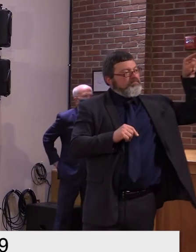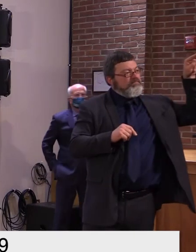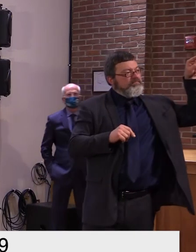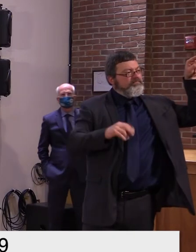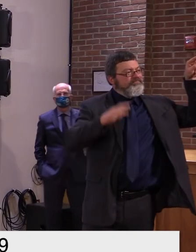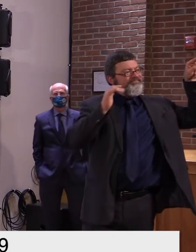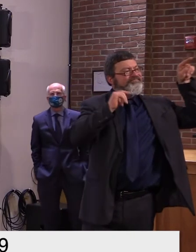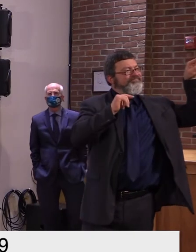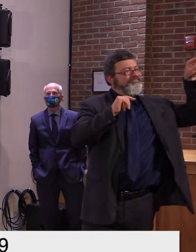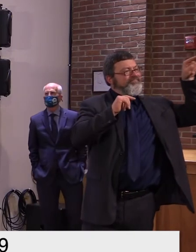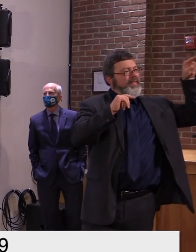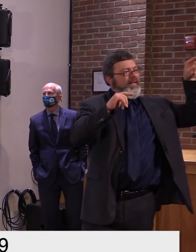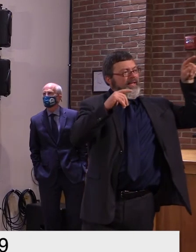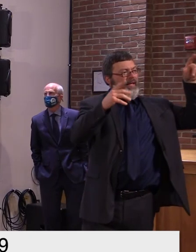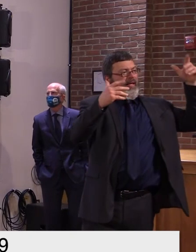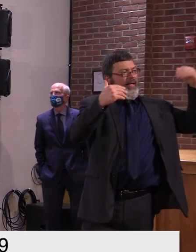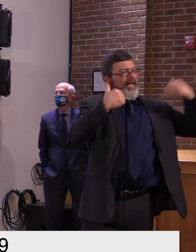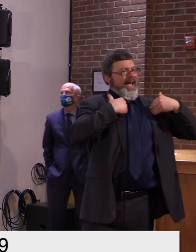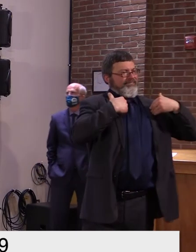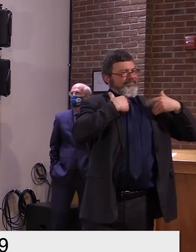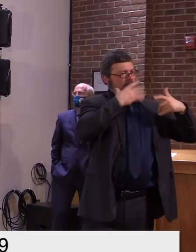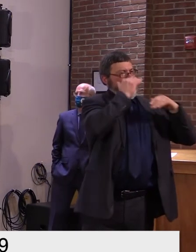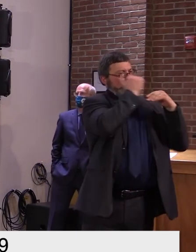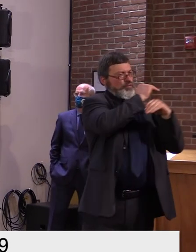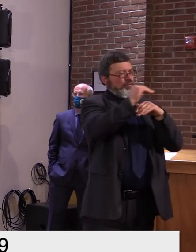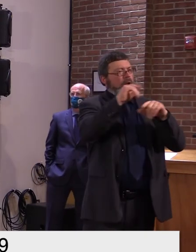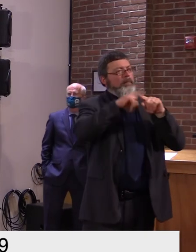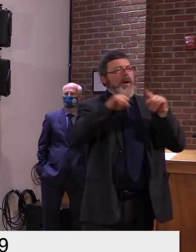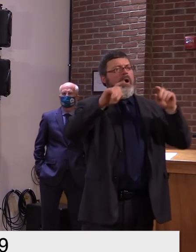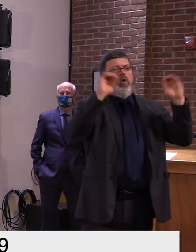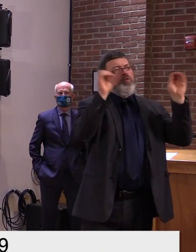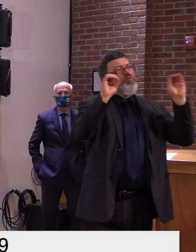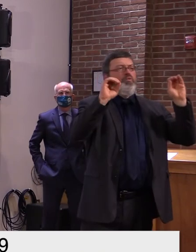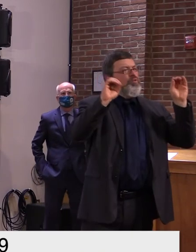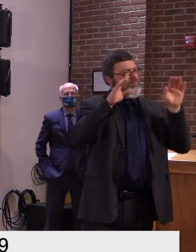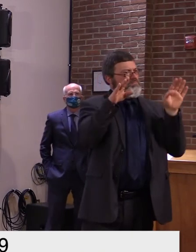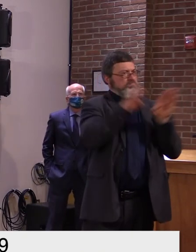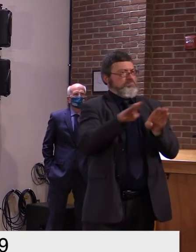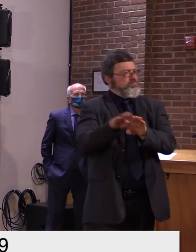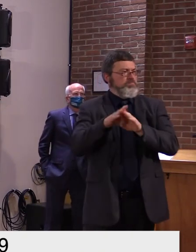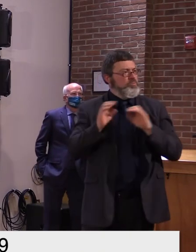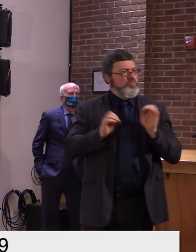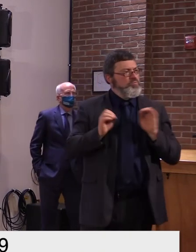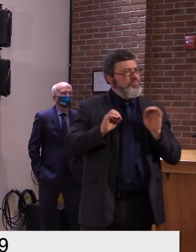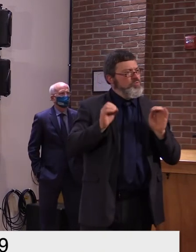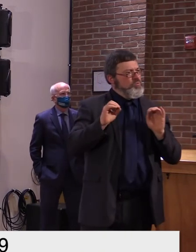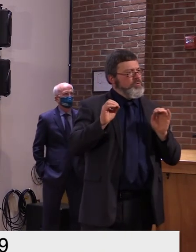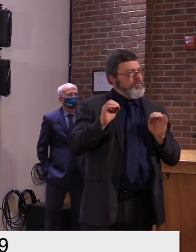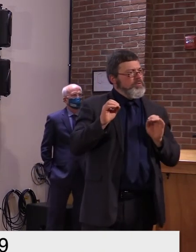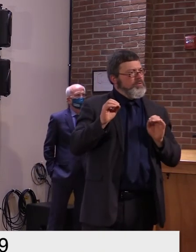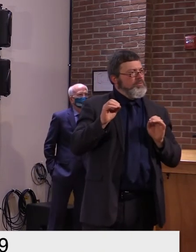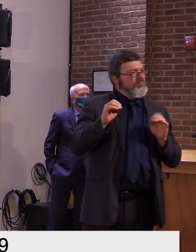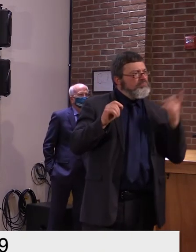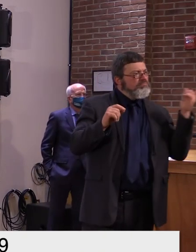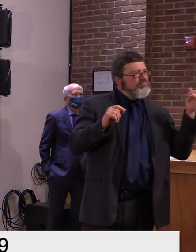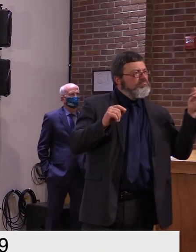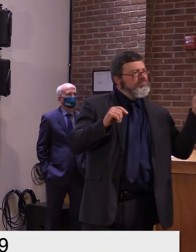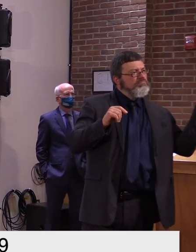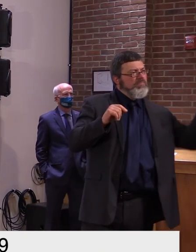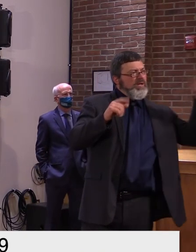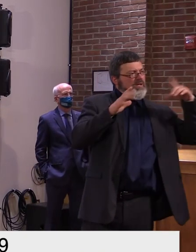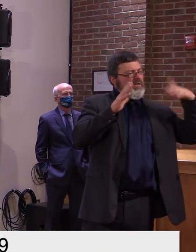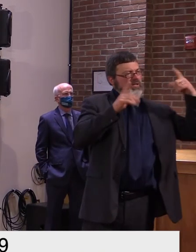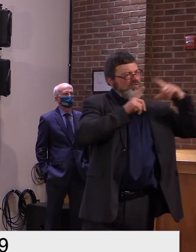Mexico. Japan, they don't count like heart attacks or COVID deaths, and they're not